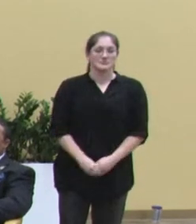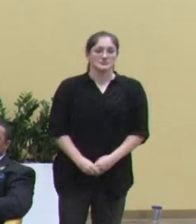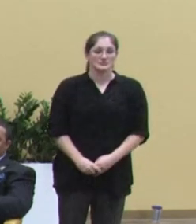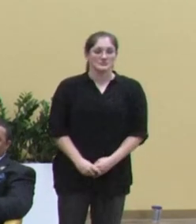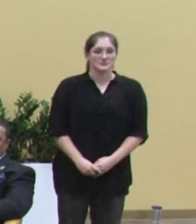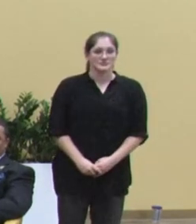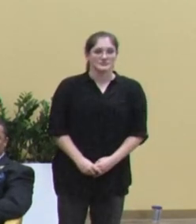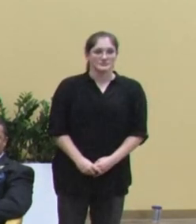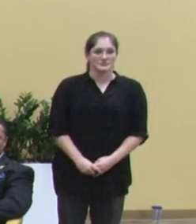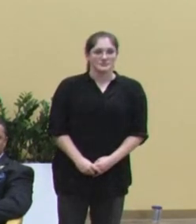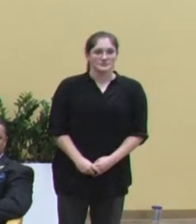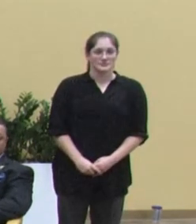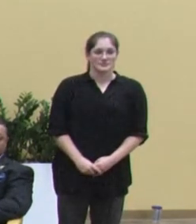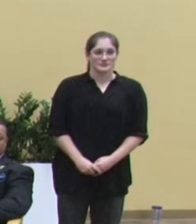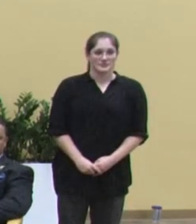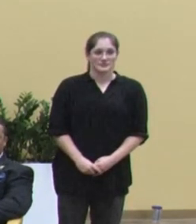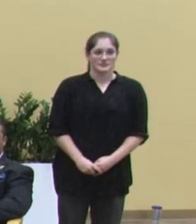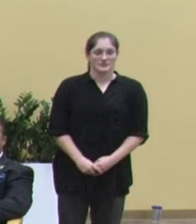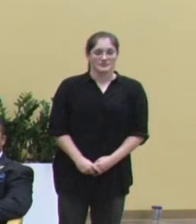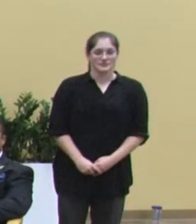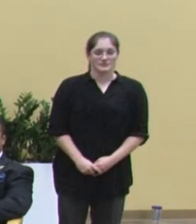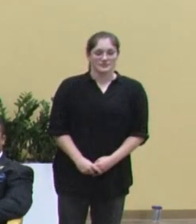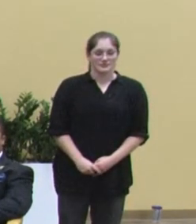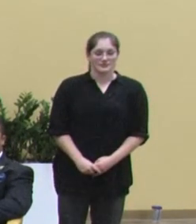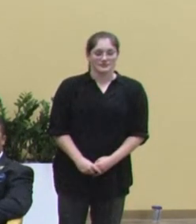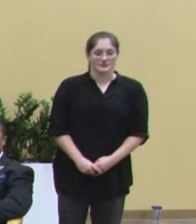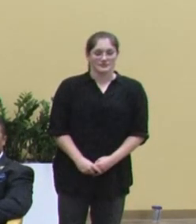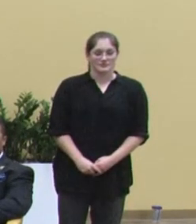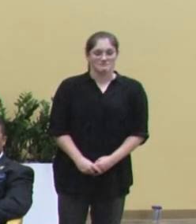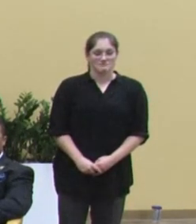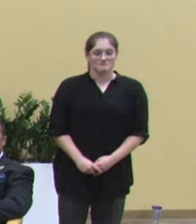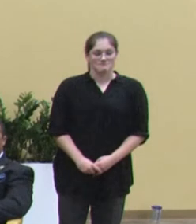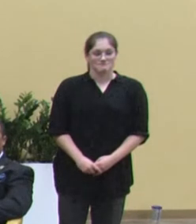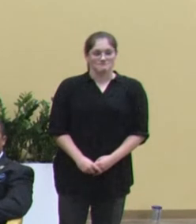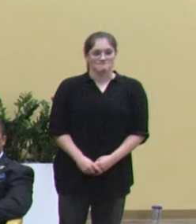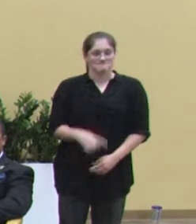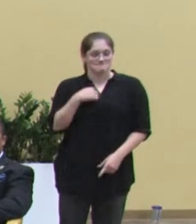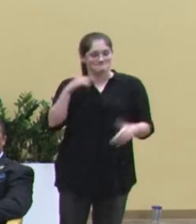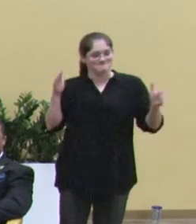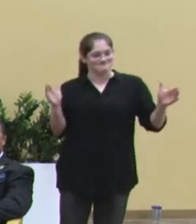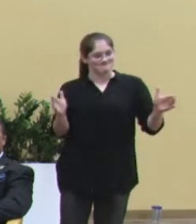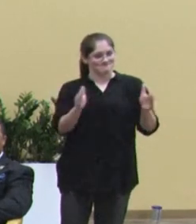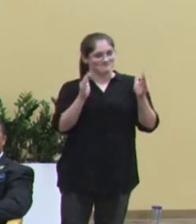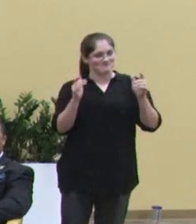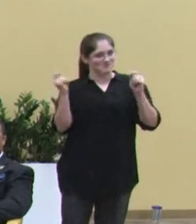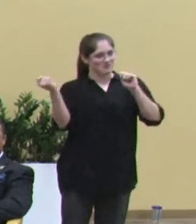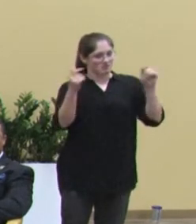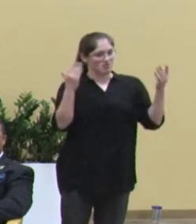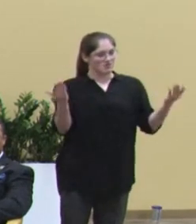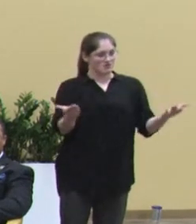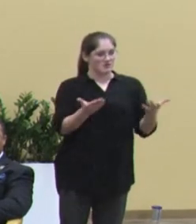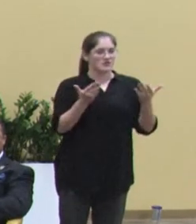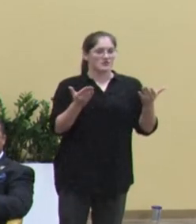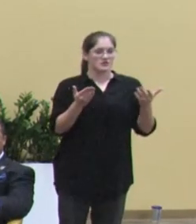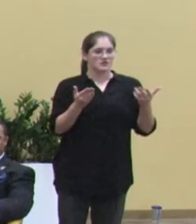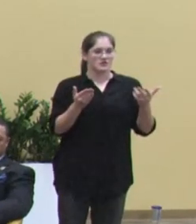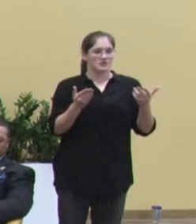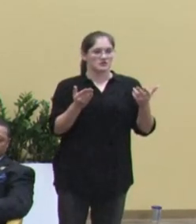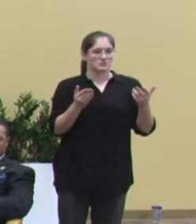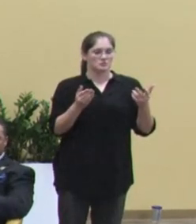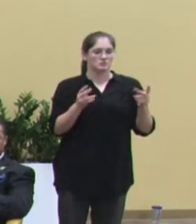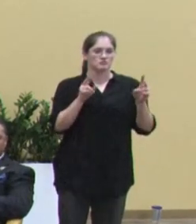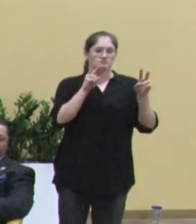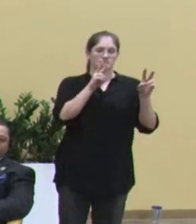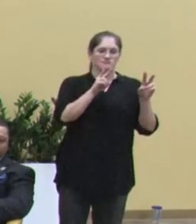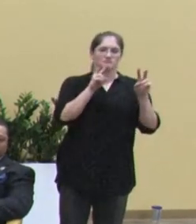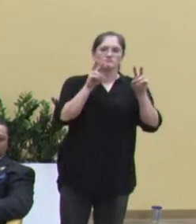behind. So I just dare everyone today to just look out and think about all those times where you think